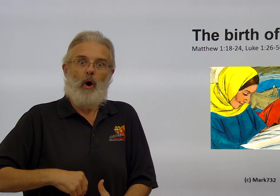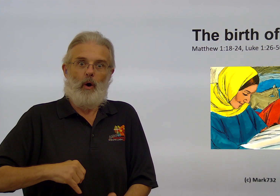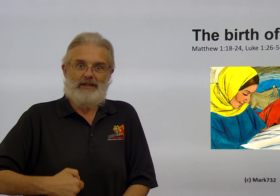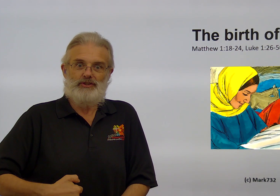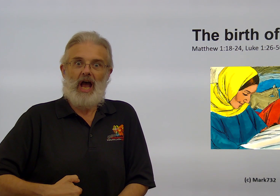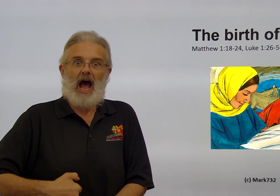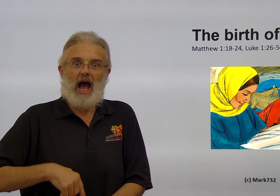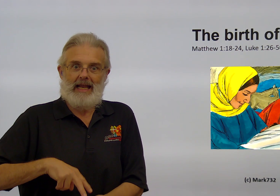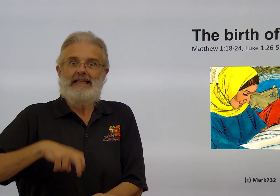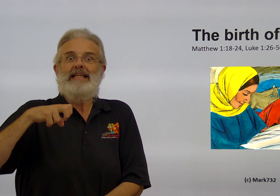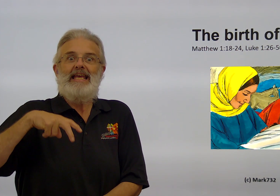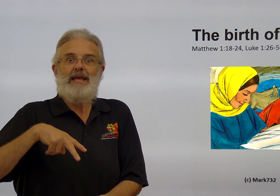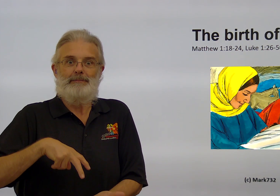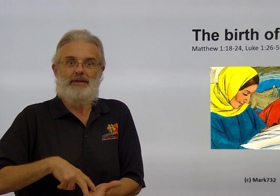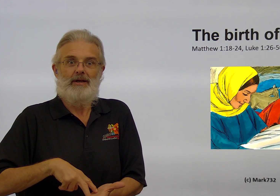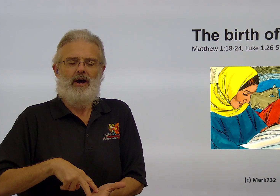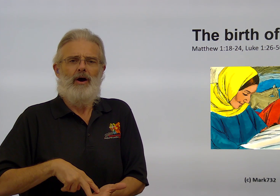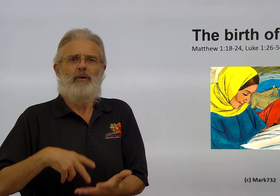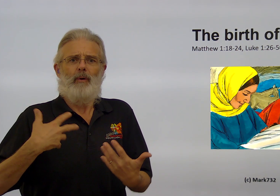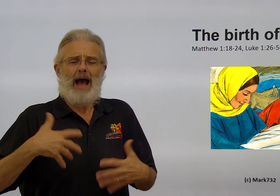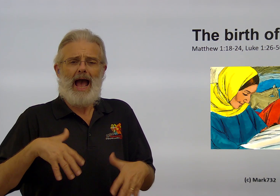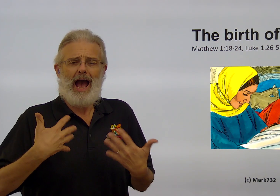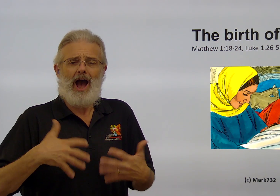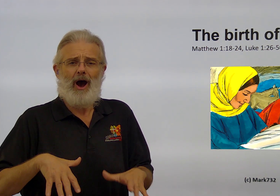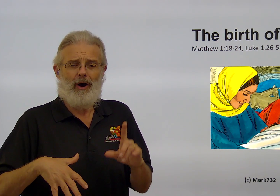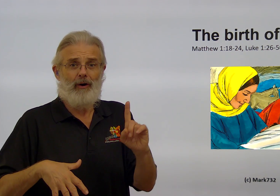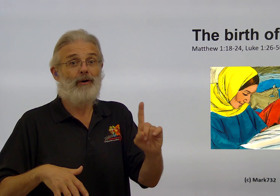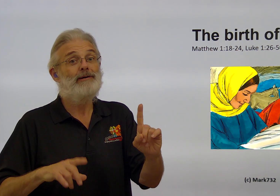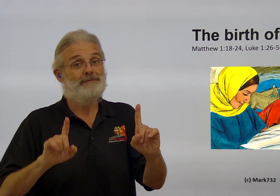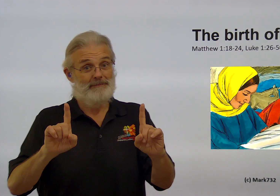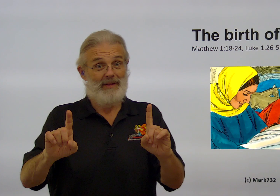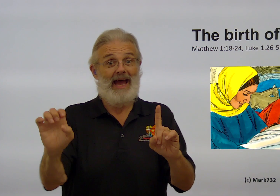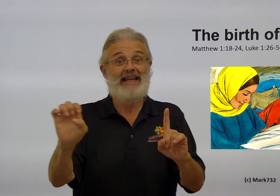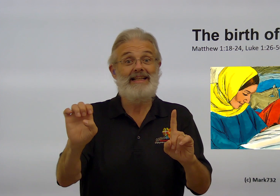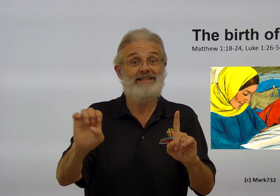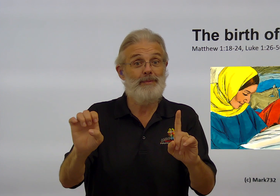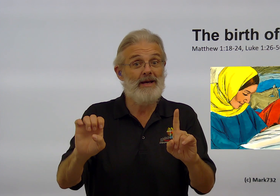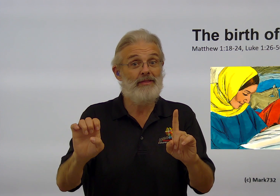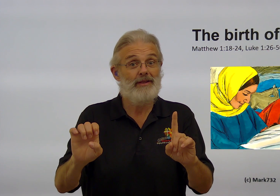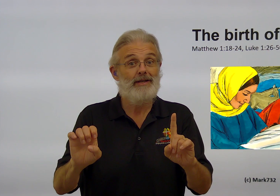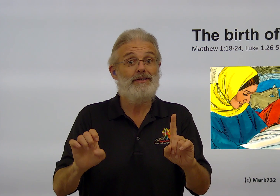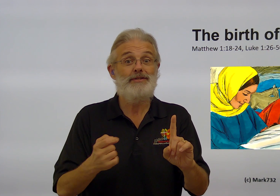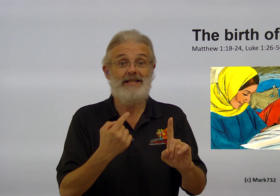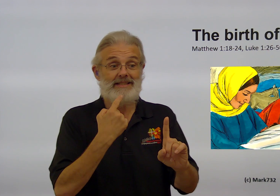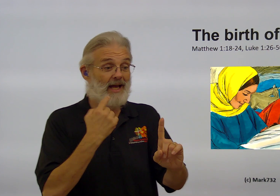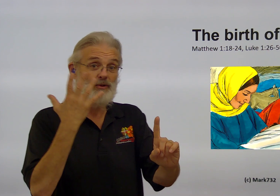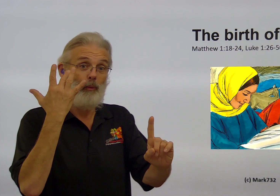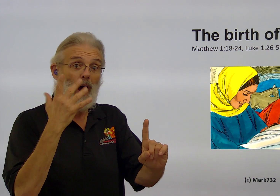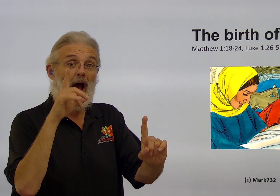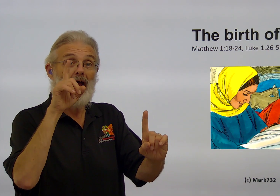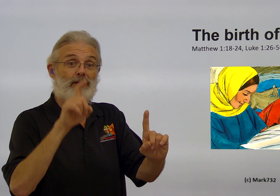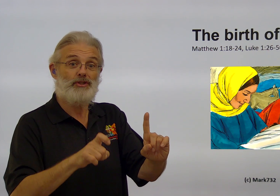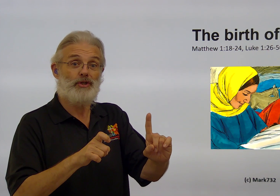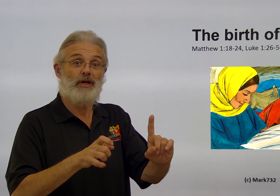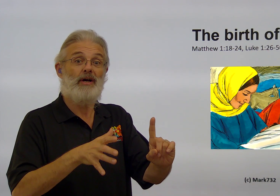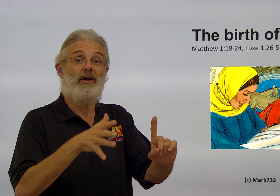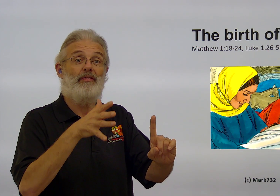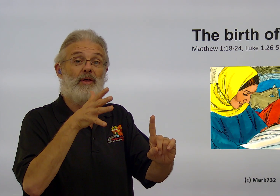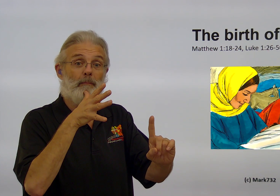and John leaped. Wow. And Elizabeth, she says, "Why should the